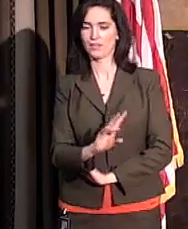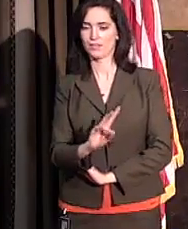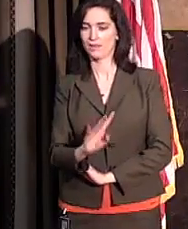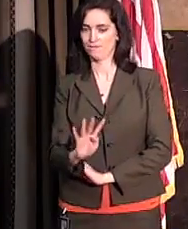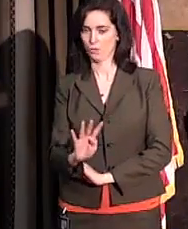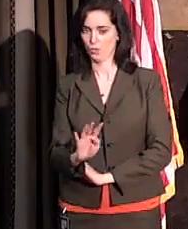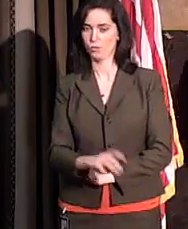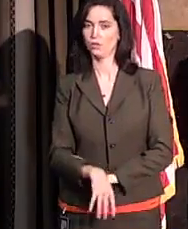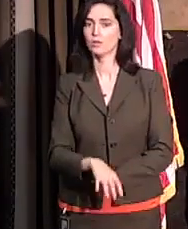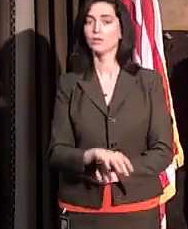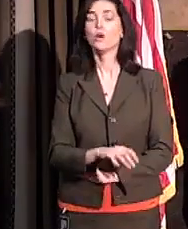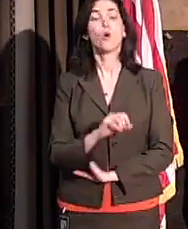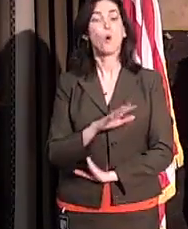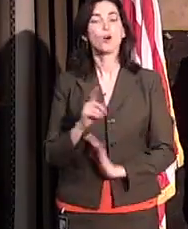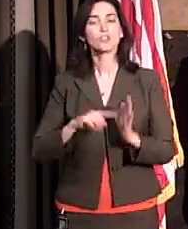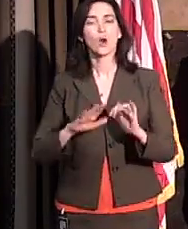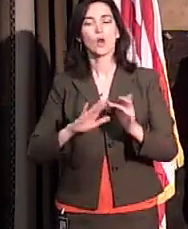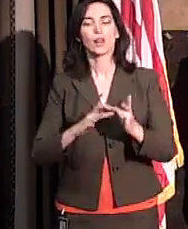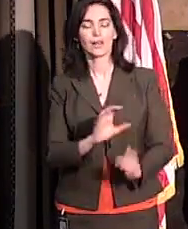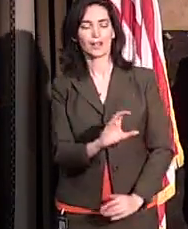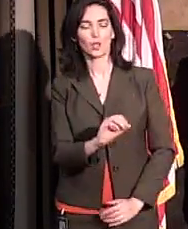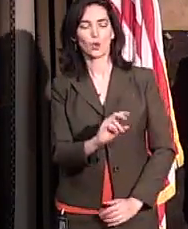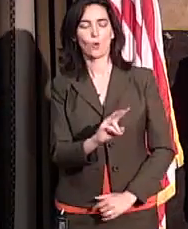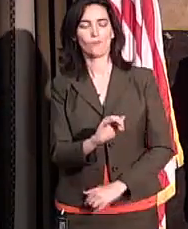1-855-453-0774 or visit